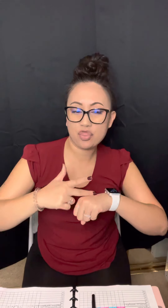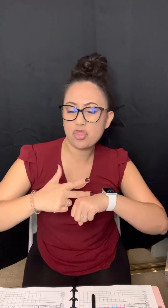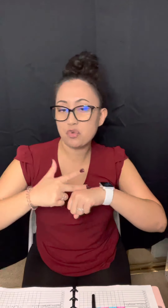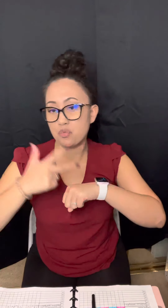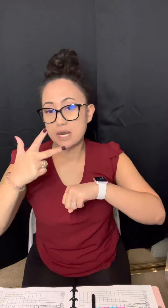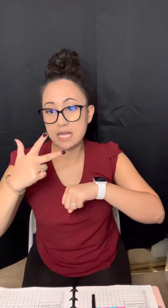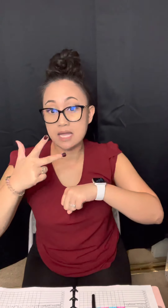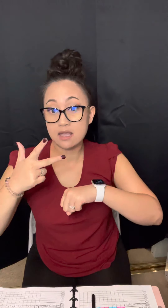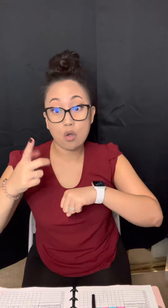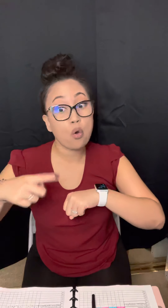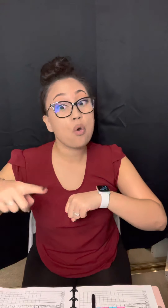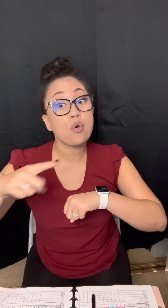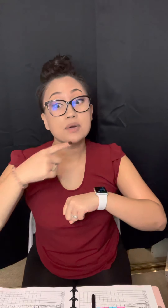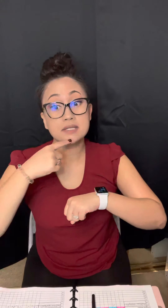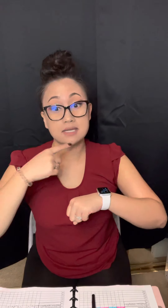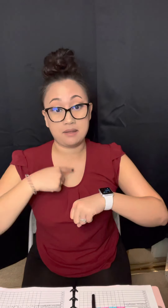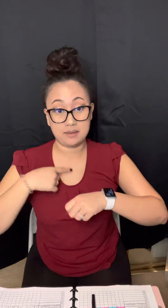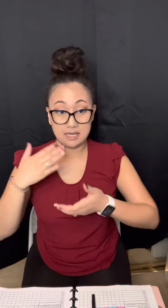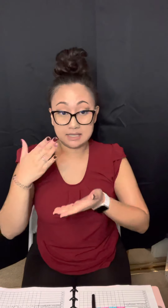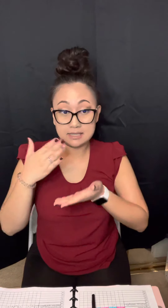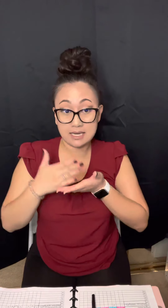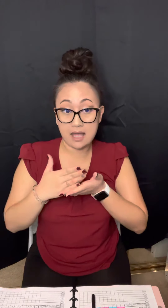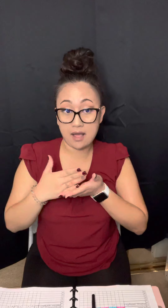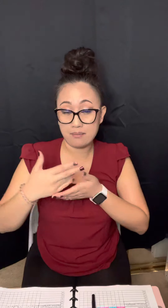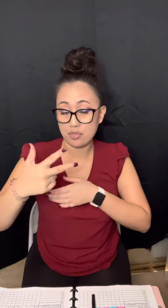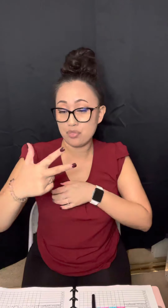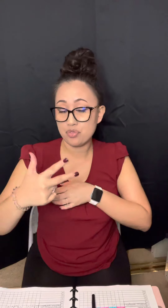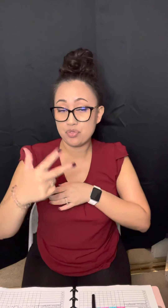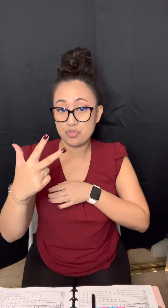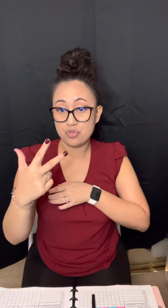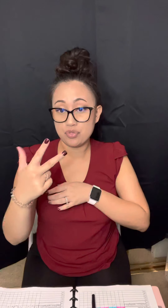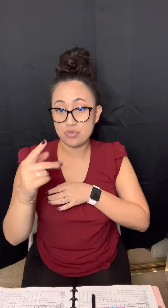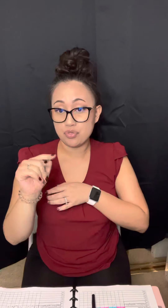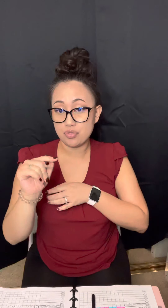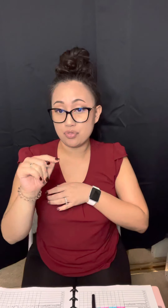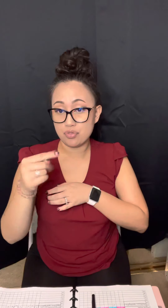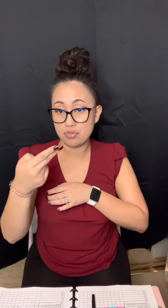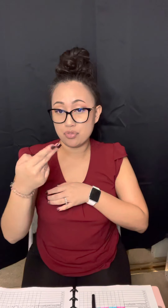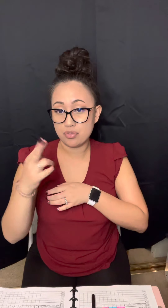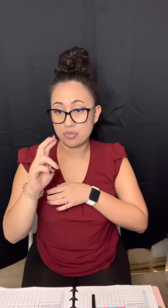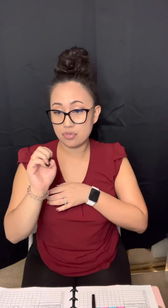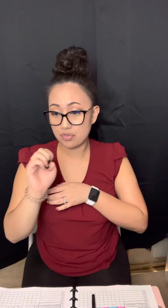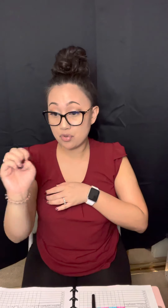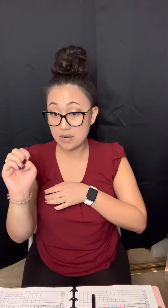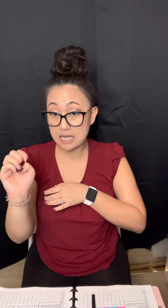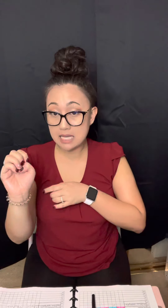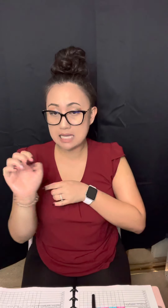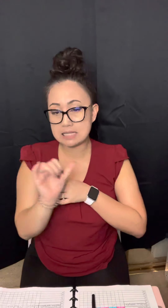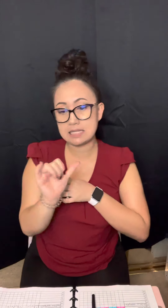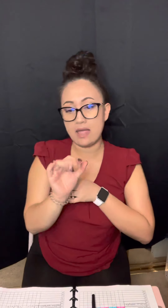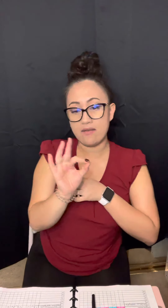telling me to stop. There's the E in 3 times. Good job, guys.